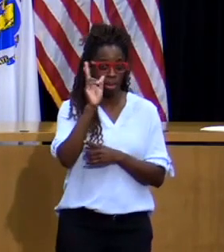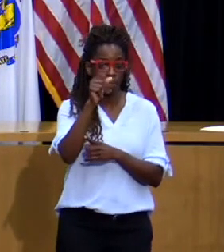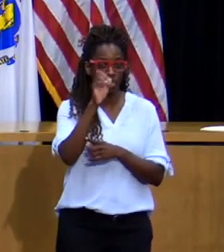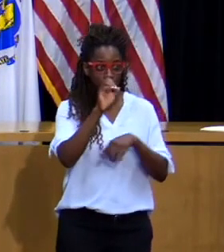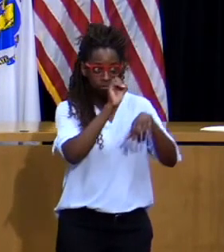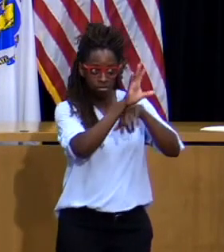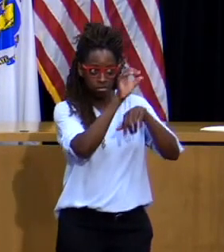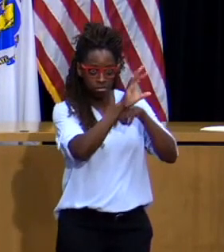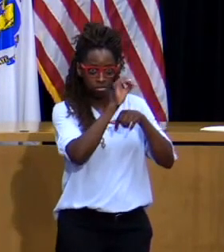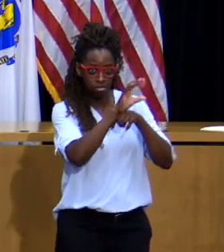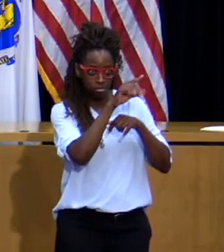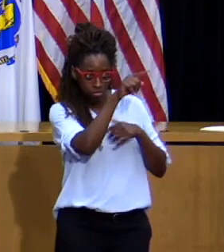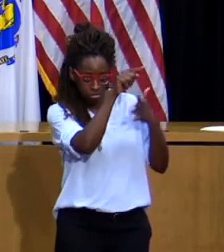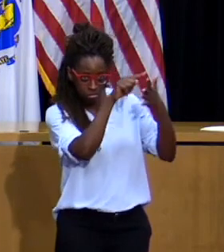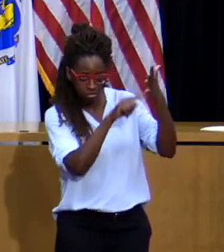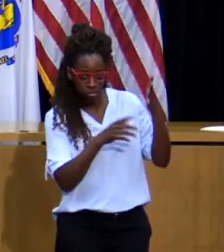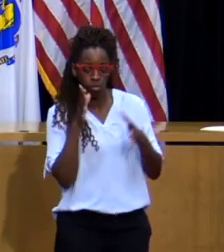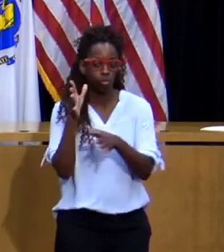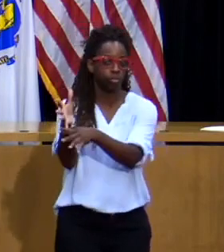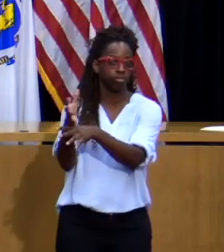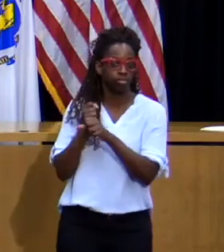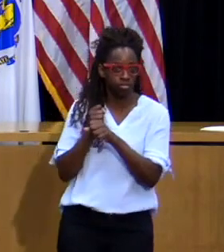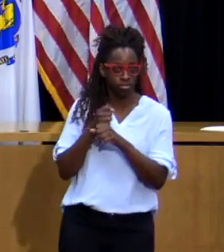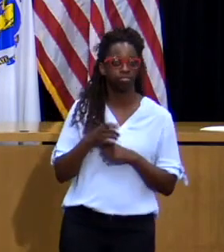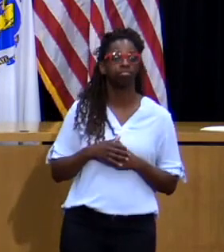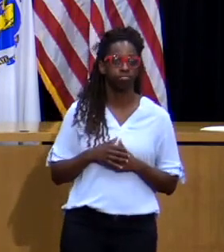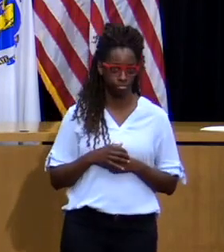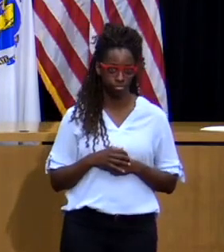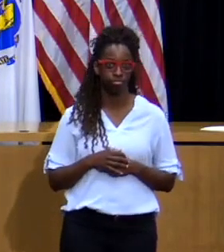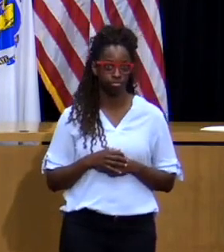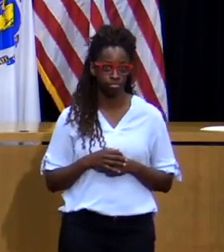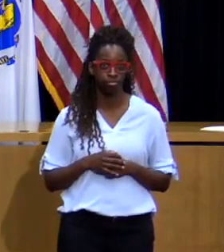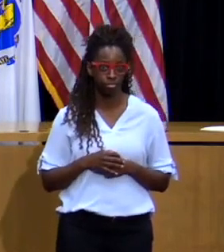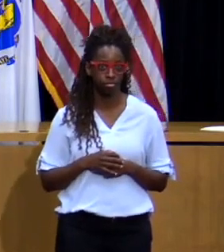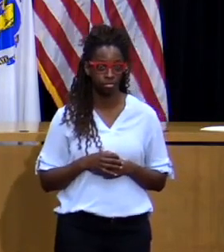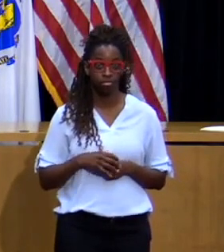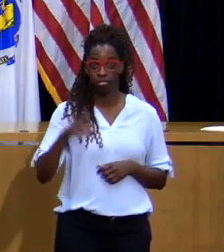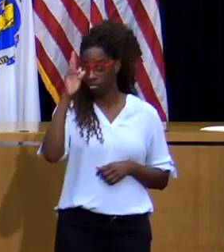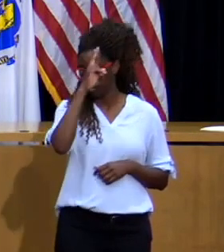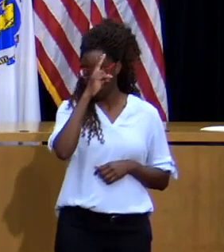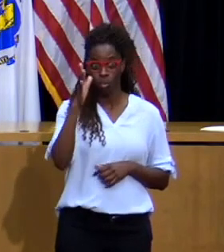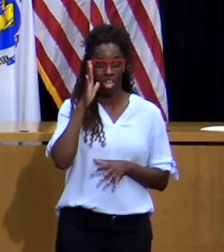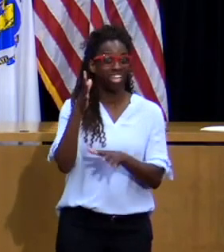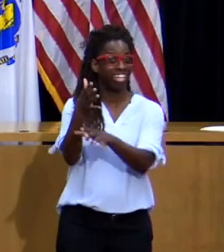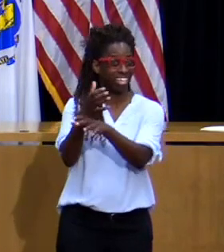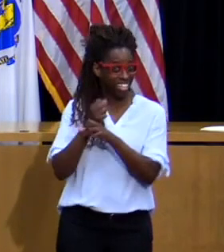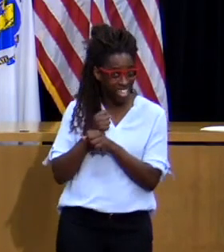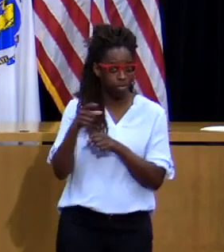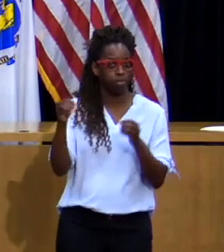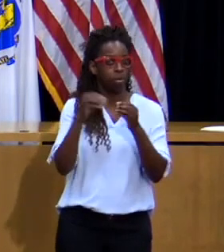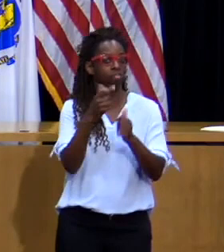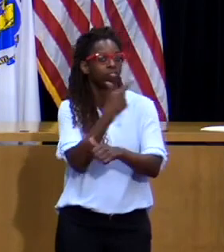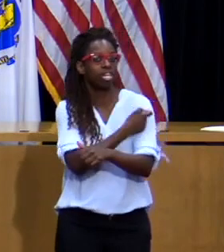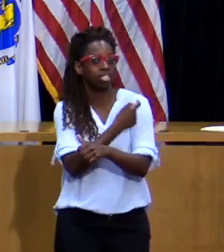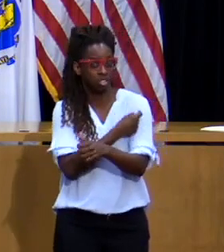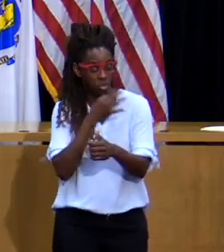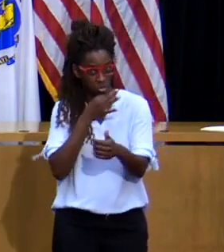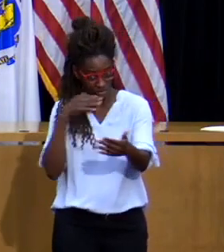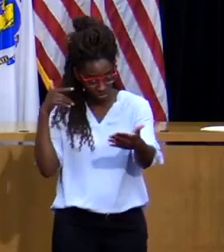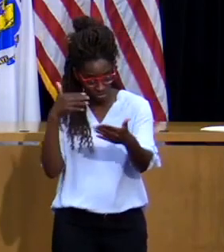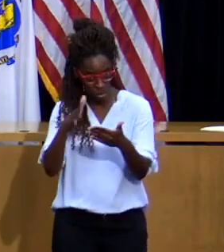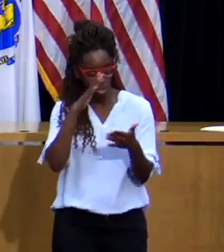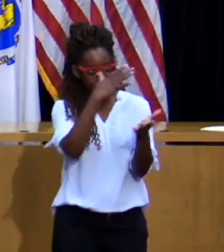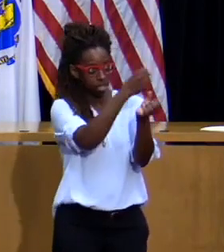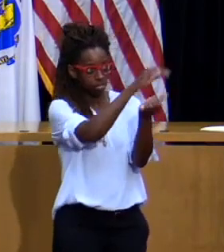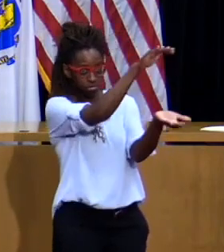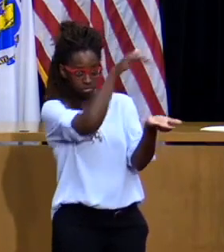ready. As Massachusetts receives additional quantities of both the Pfizer and Moderna vaccines in the coming weeks, the list of our provider